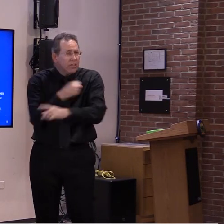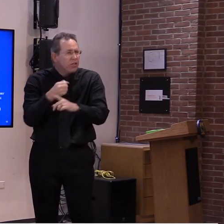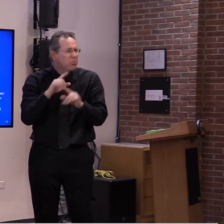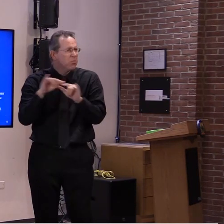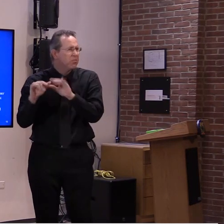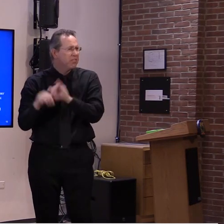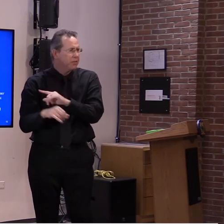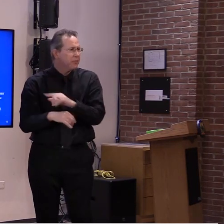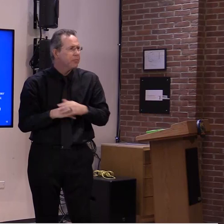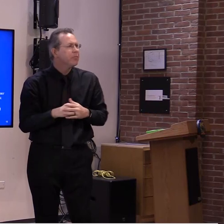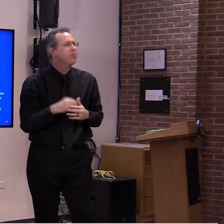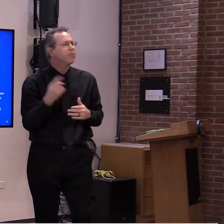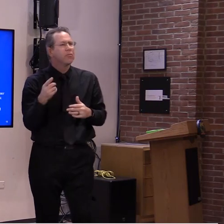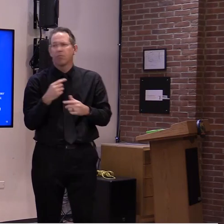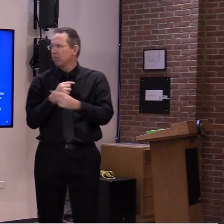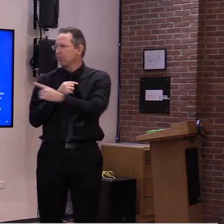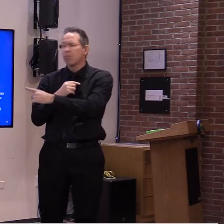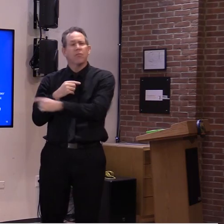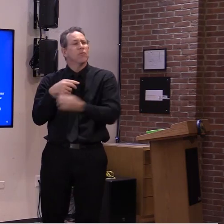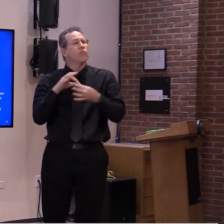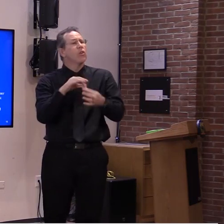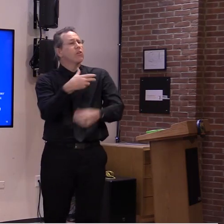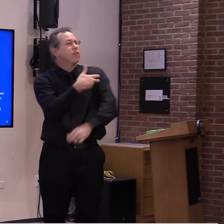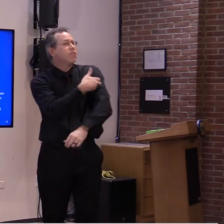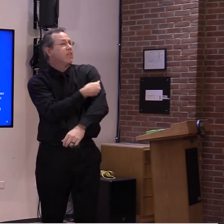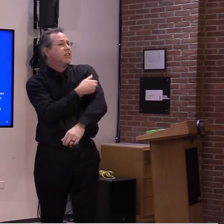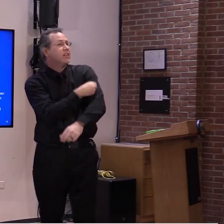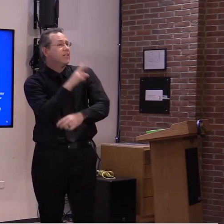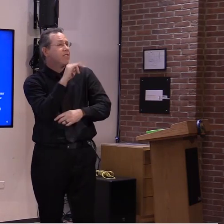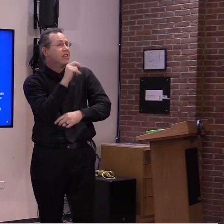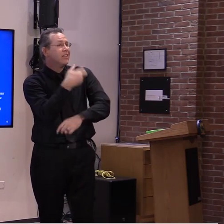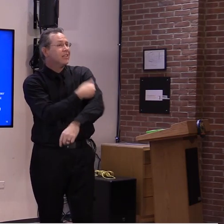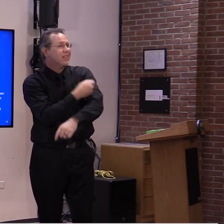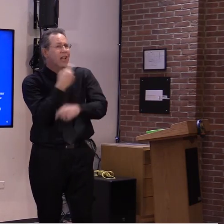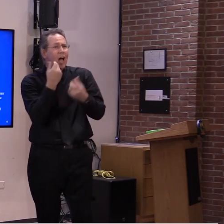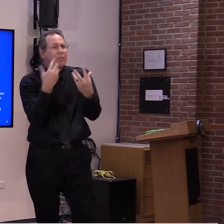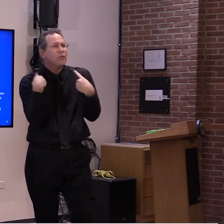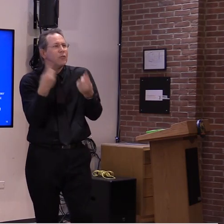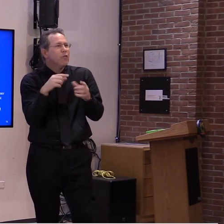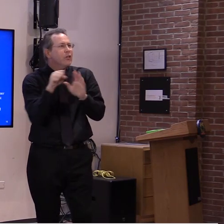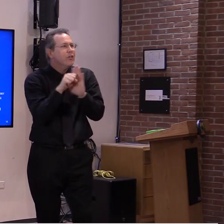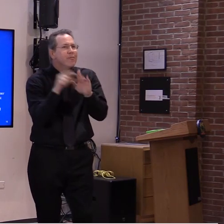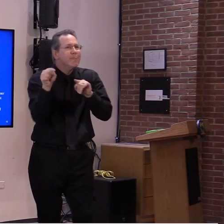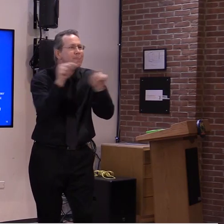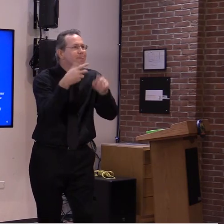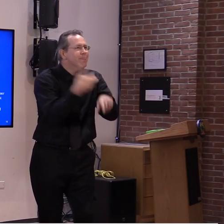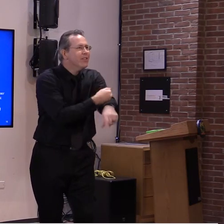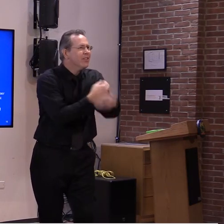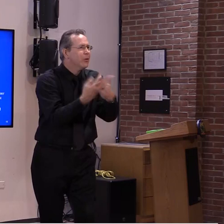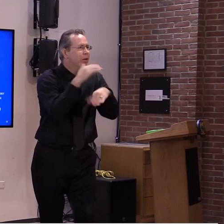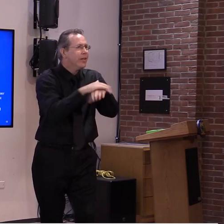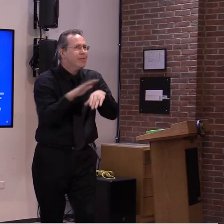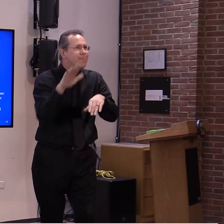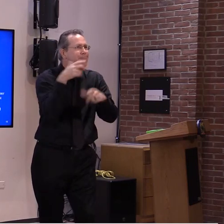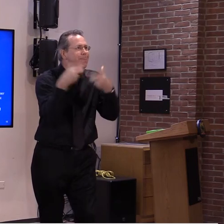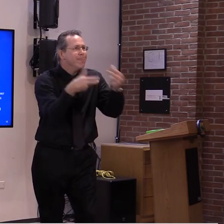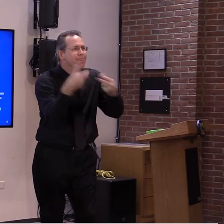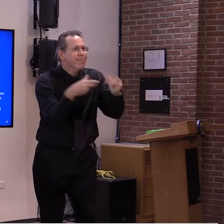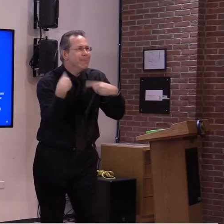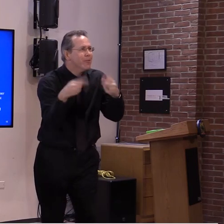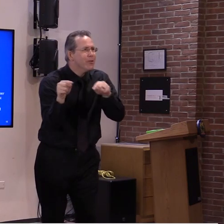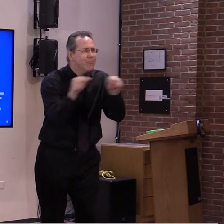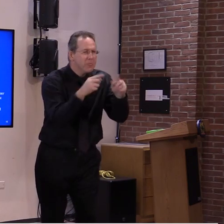of vaccine administration. New data released yesterday by the CDC ranks Vermont first in the Northeast on doses administered